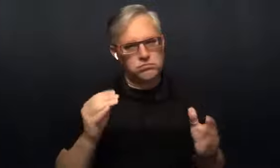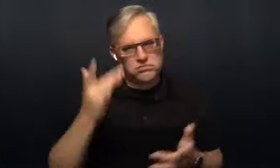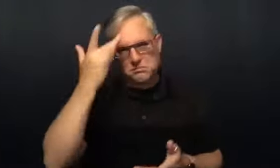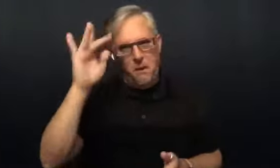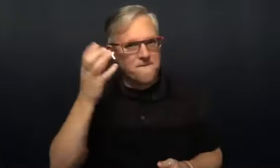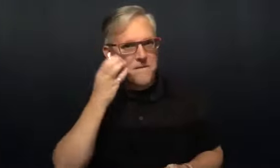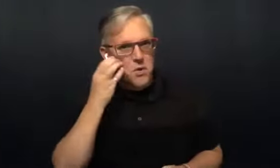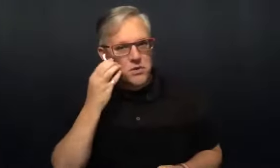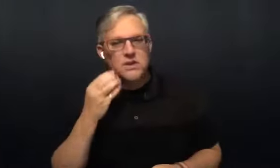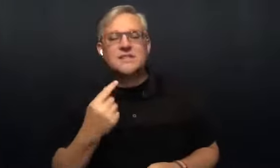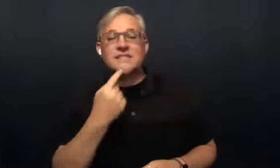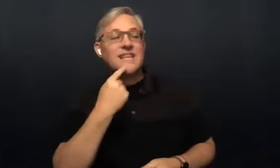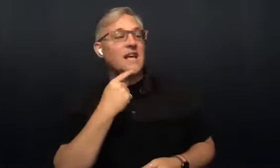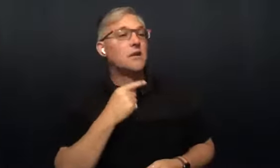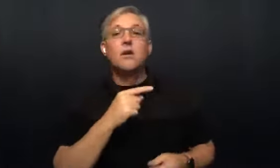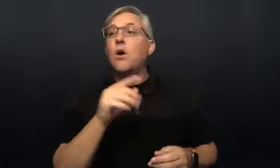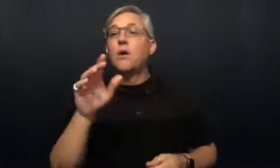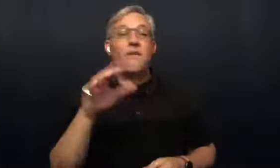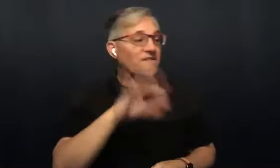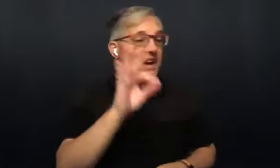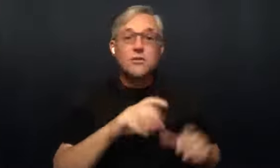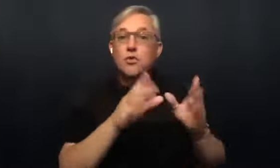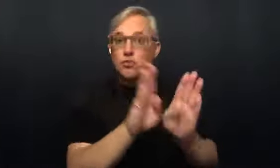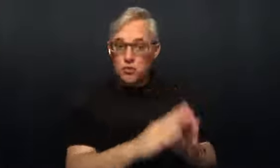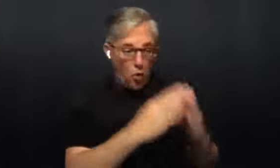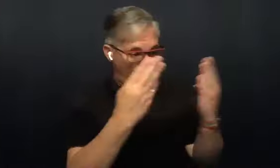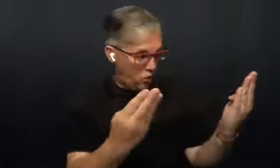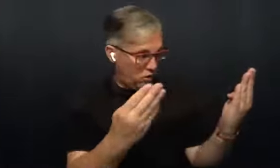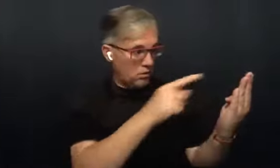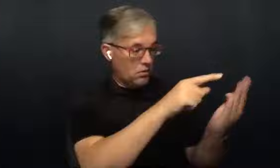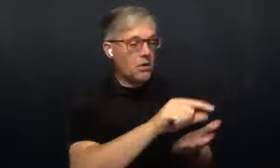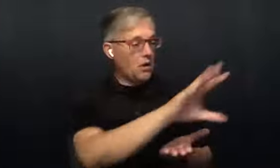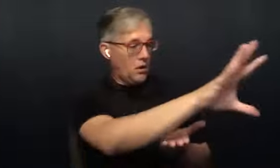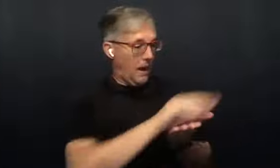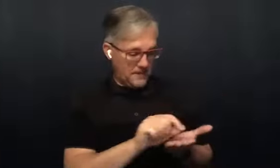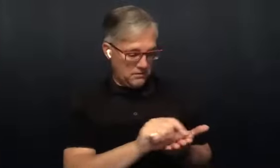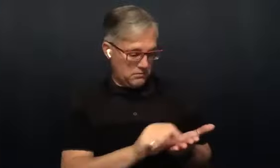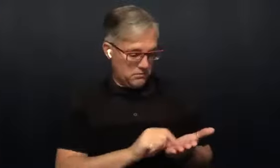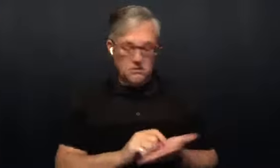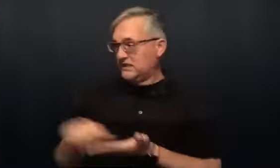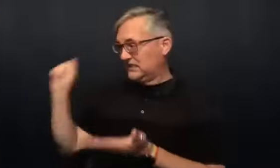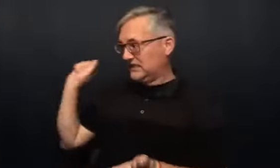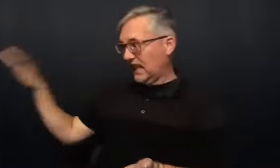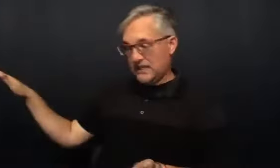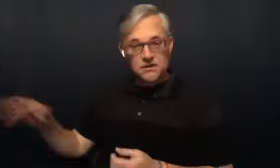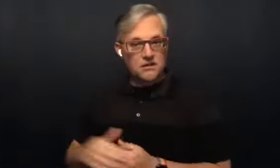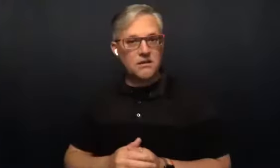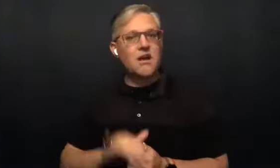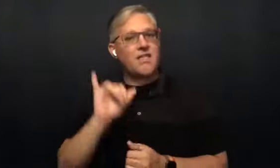card, and I would send it. And that's what I did. And it's the repetition that strengthens and confirms until habit becomes natural. Why? Because I